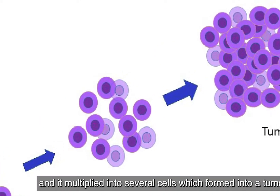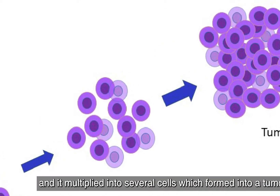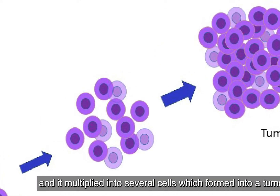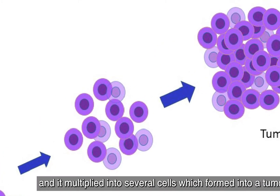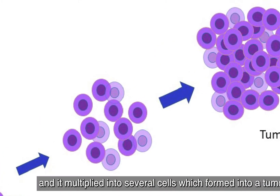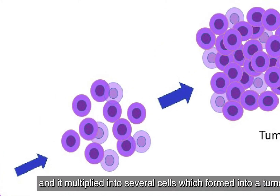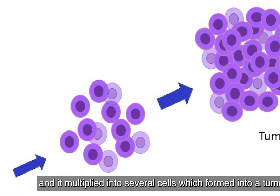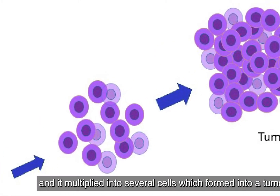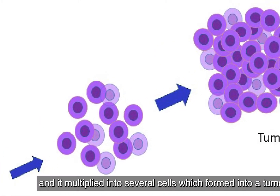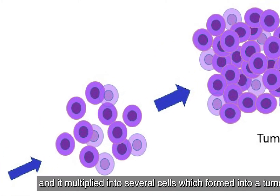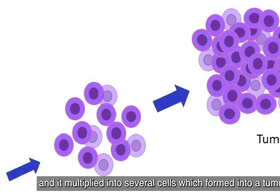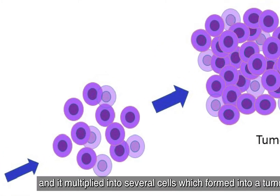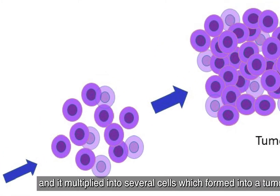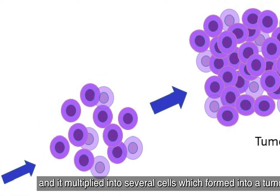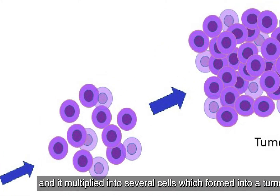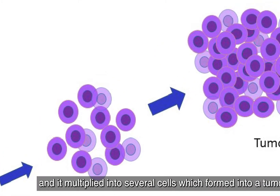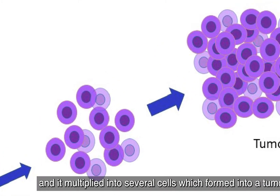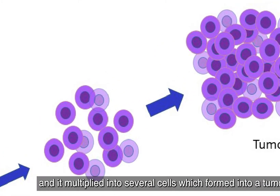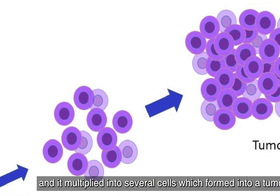cells which formed into a tumor.